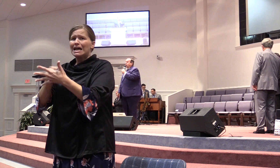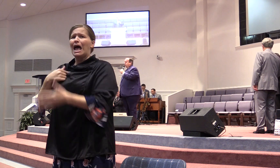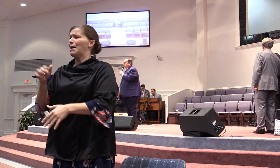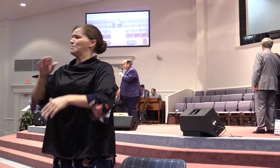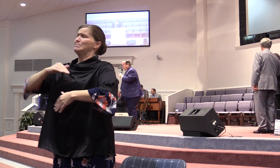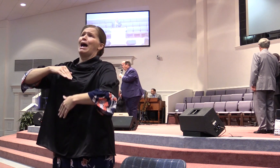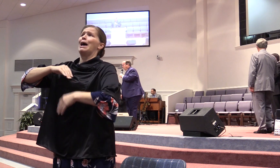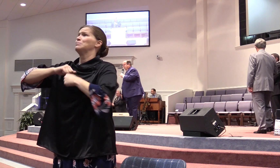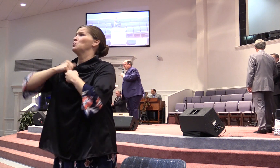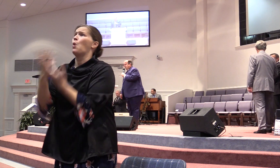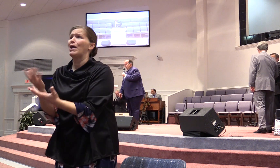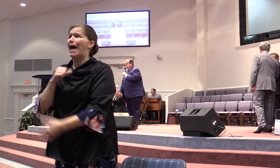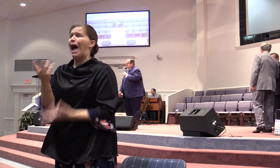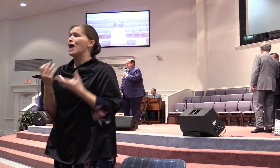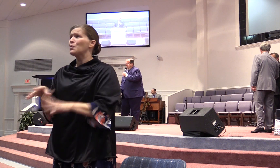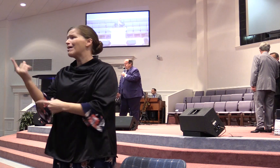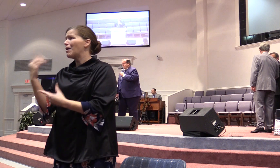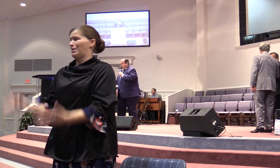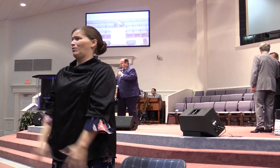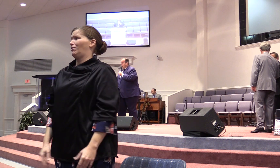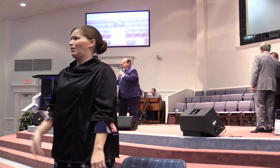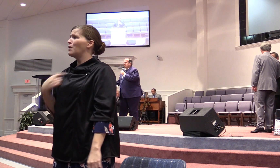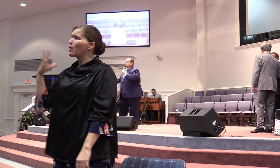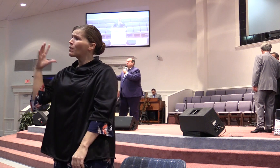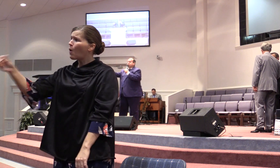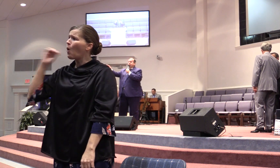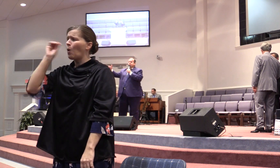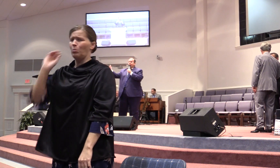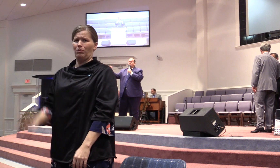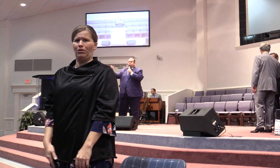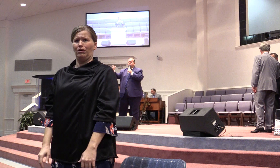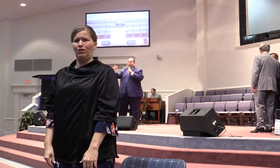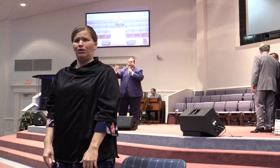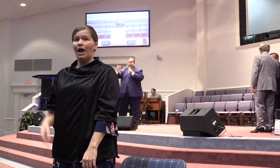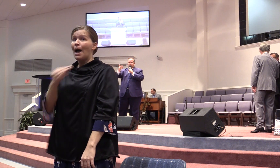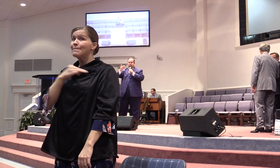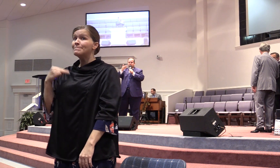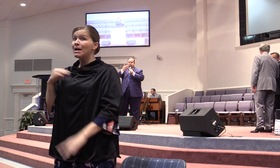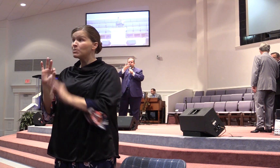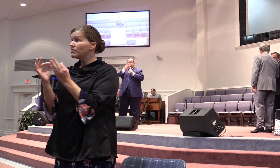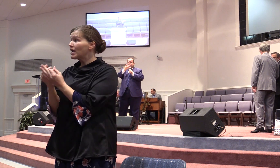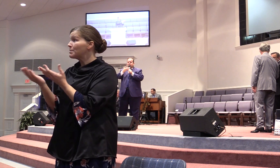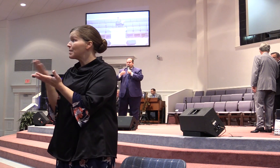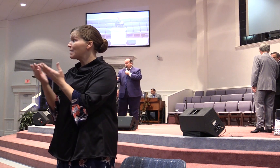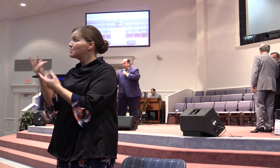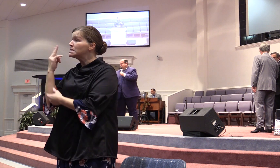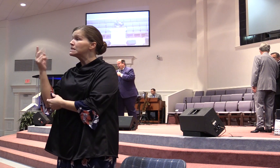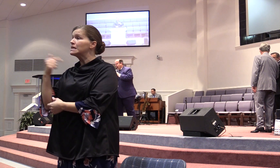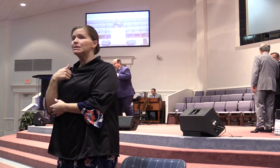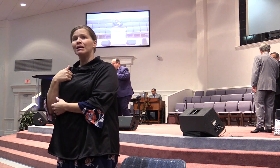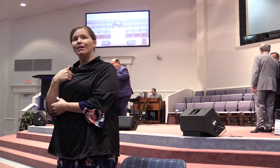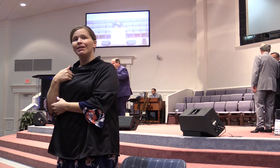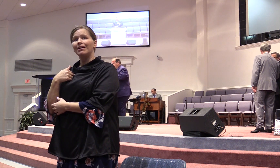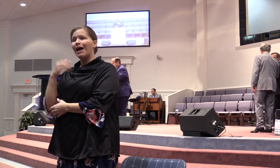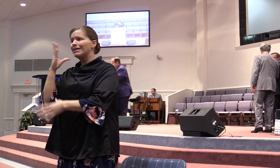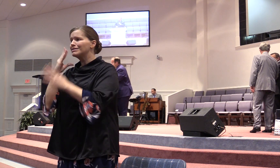tired and would really rather just go home. A discouraged member of this family might walk through my faithful field and